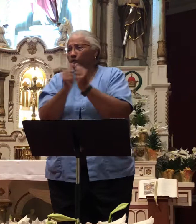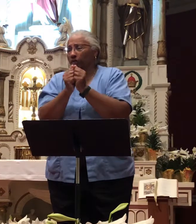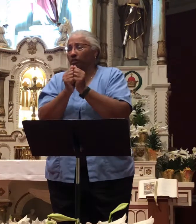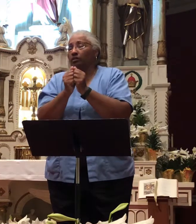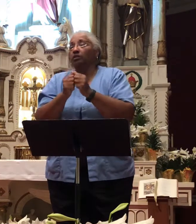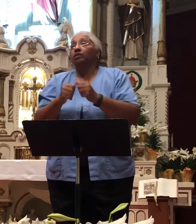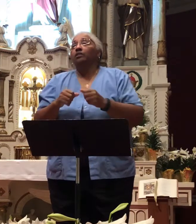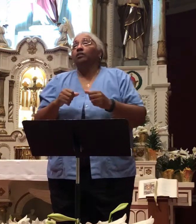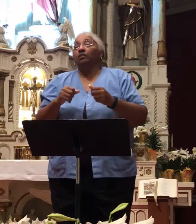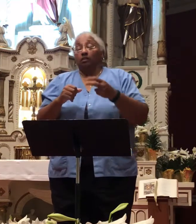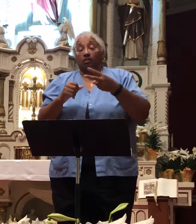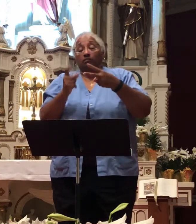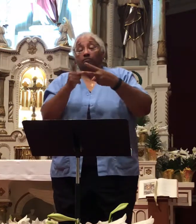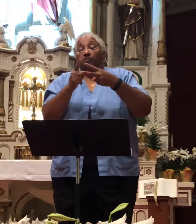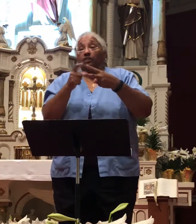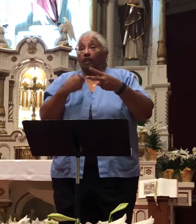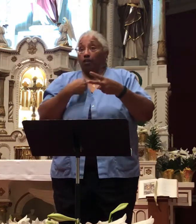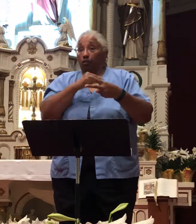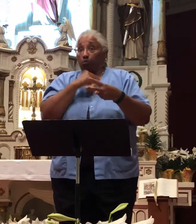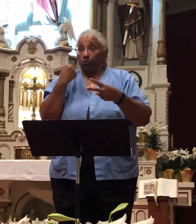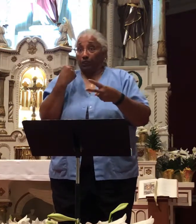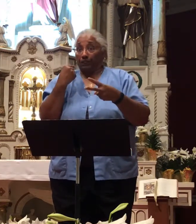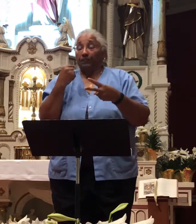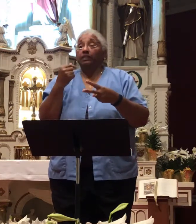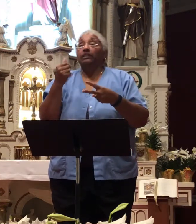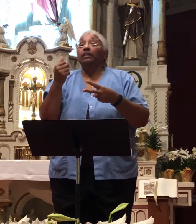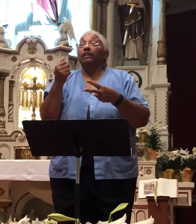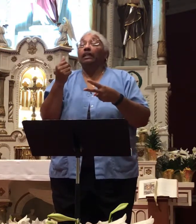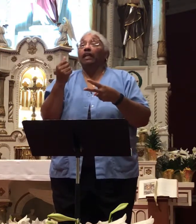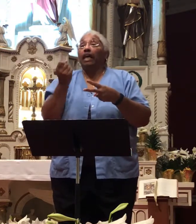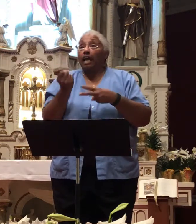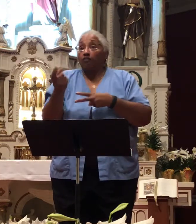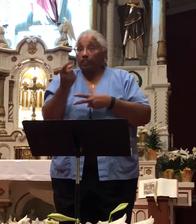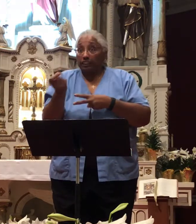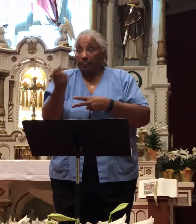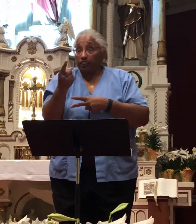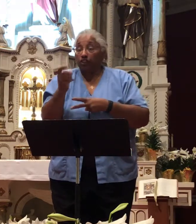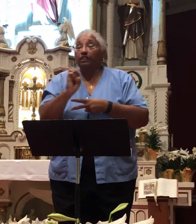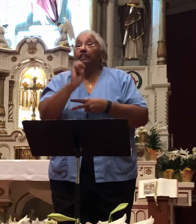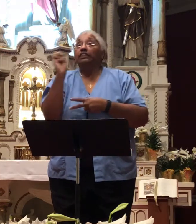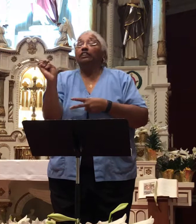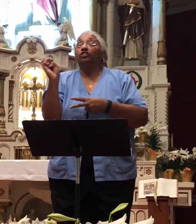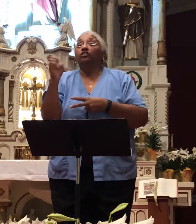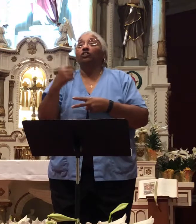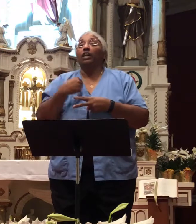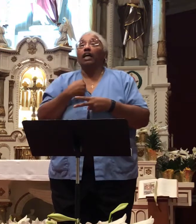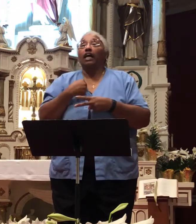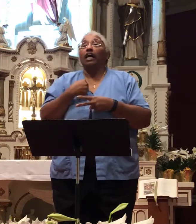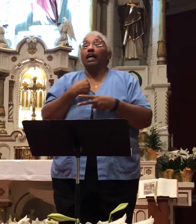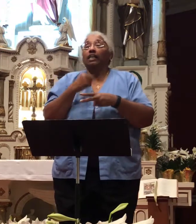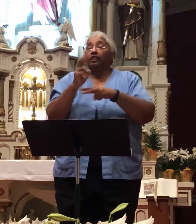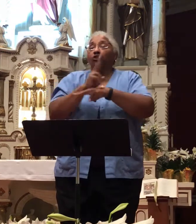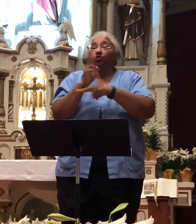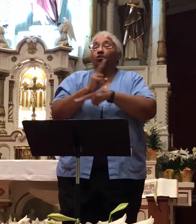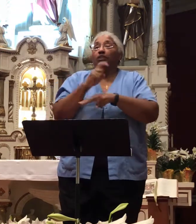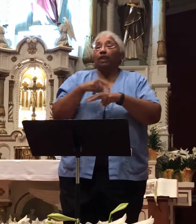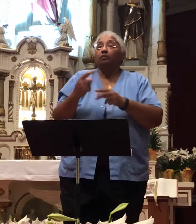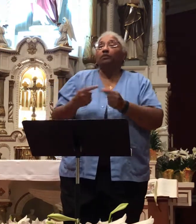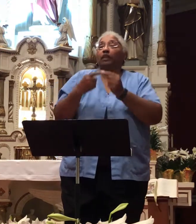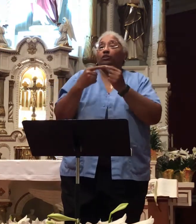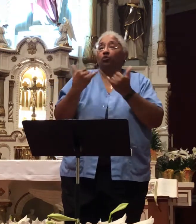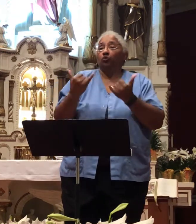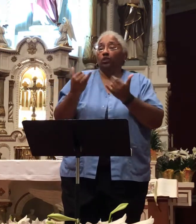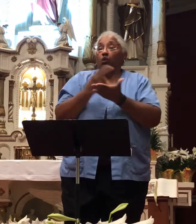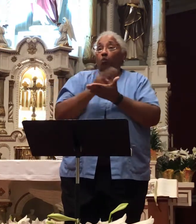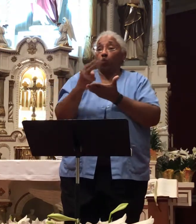as a priest I've done every Easter is I take some time during my day, especially today,